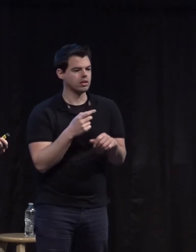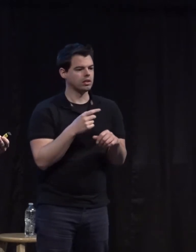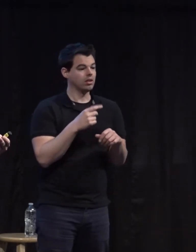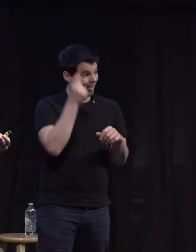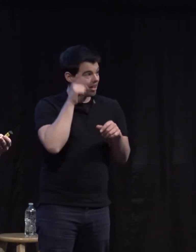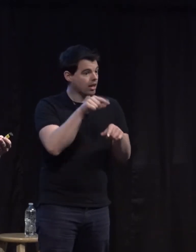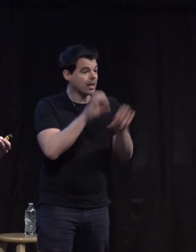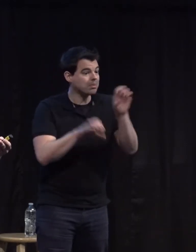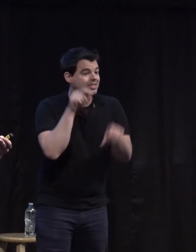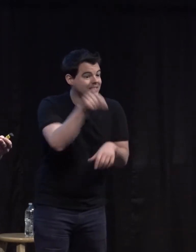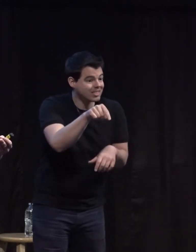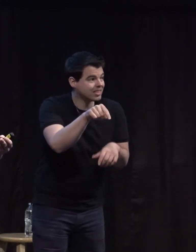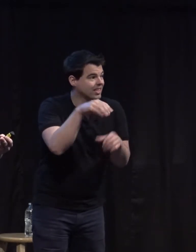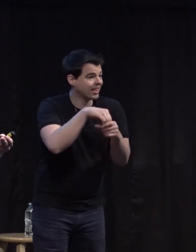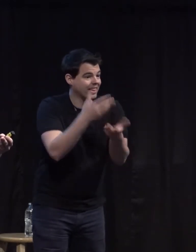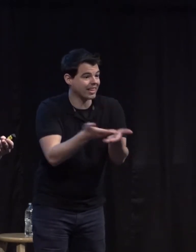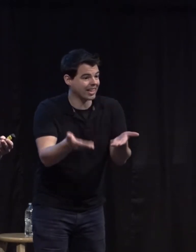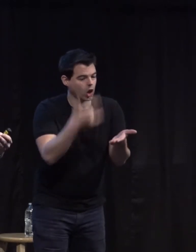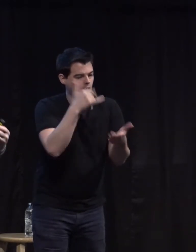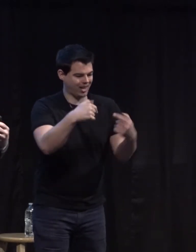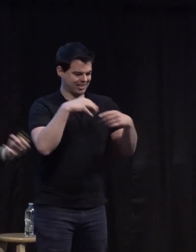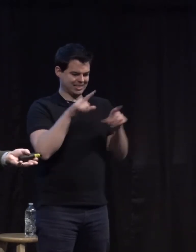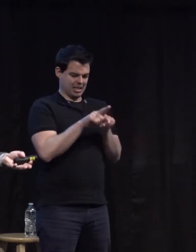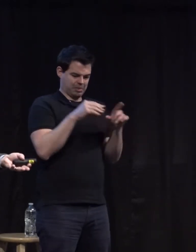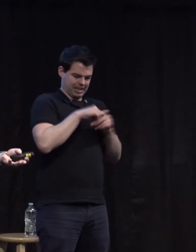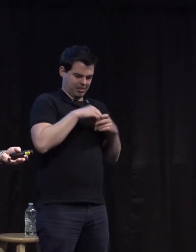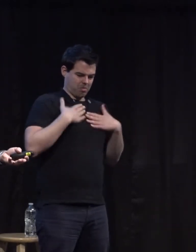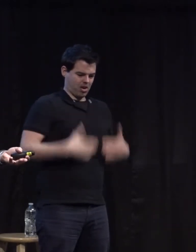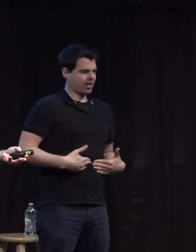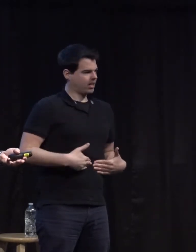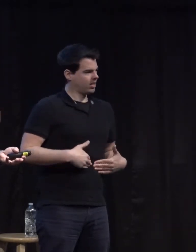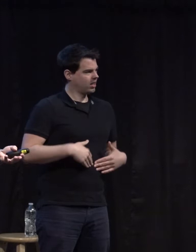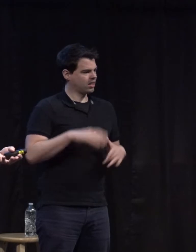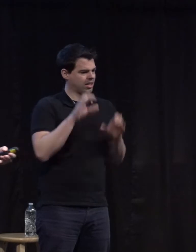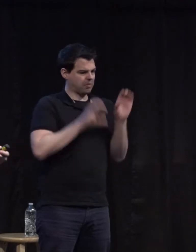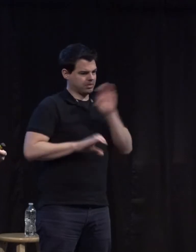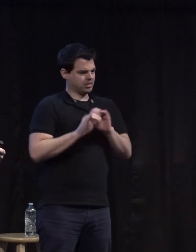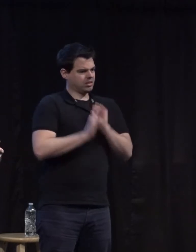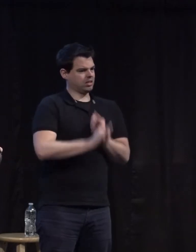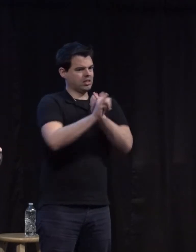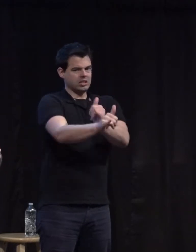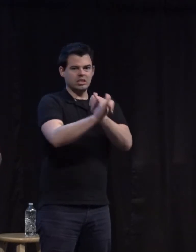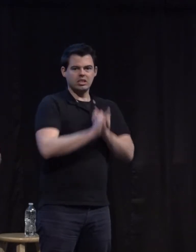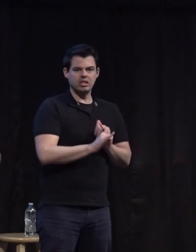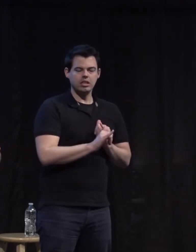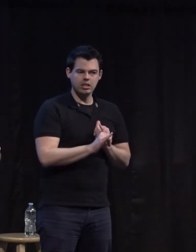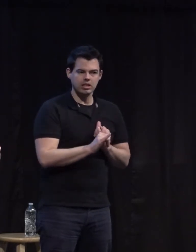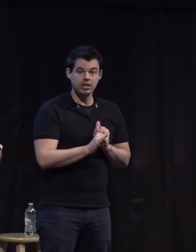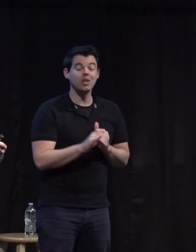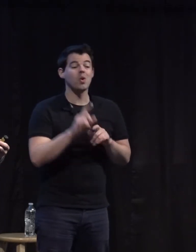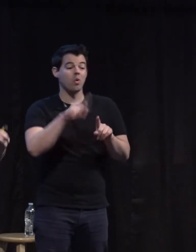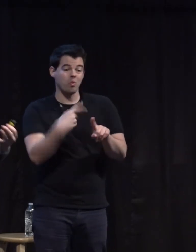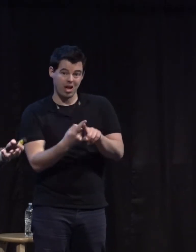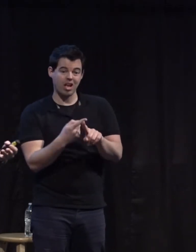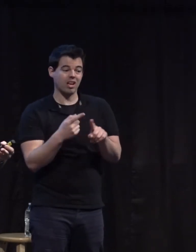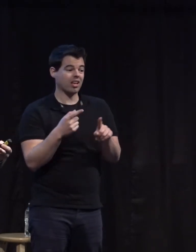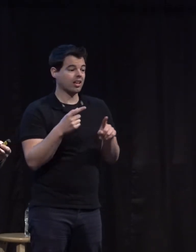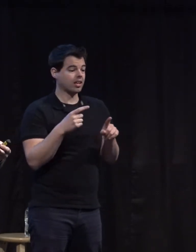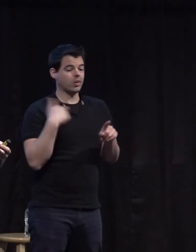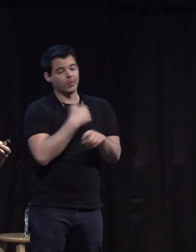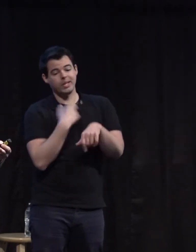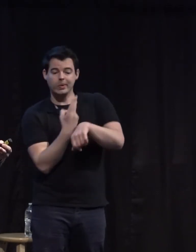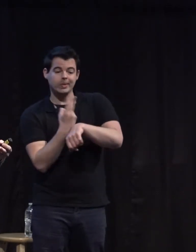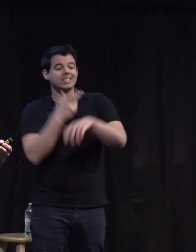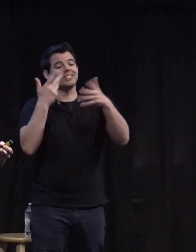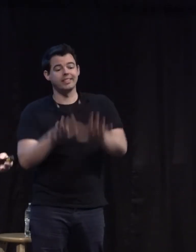mimic those hormones. And when they're released into the water, in this case for these fish, they can cause